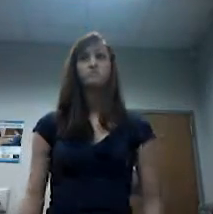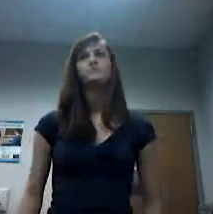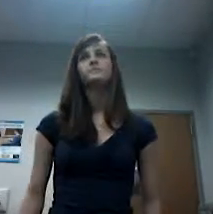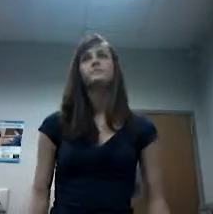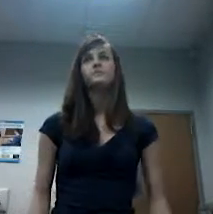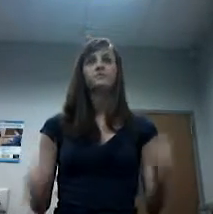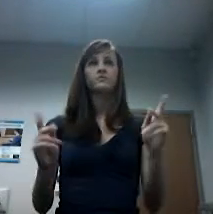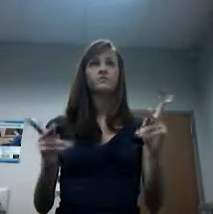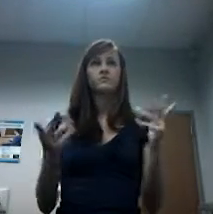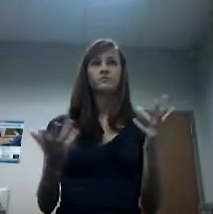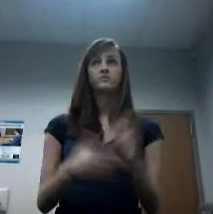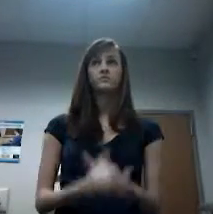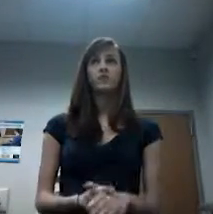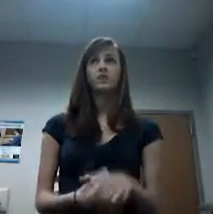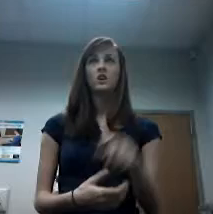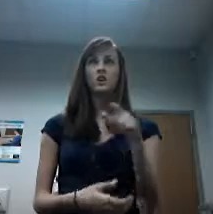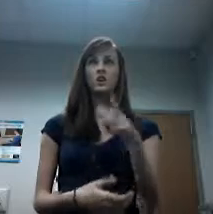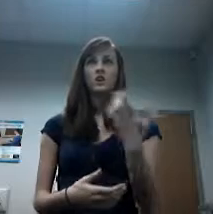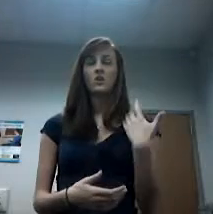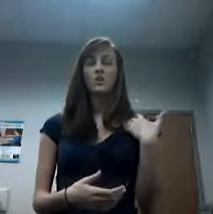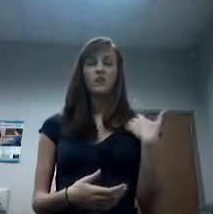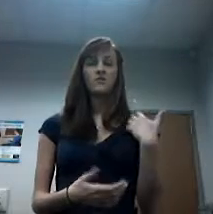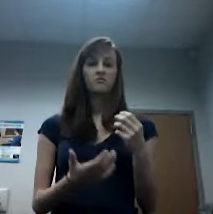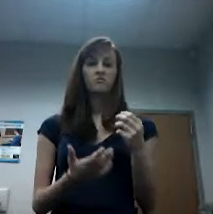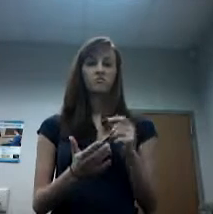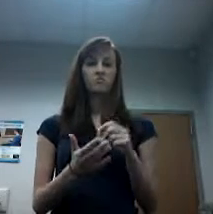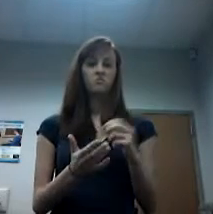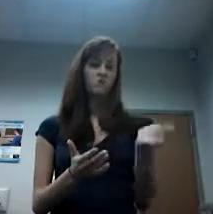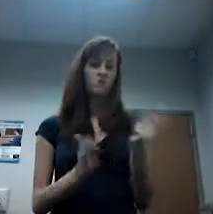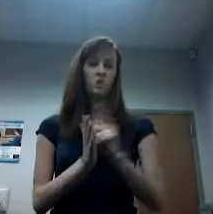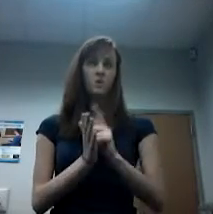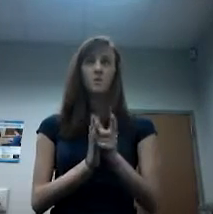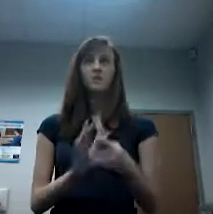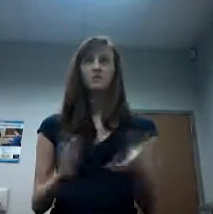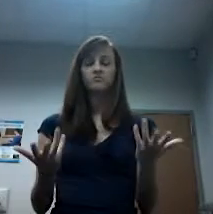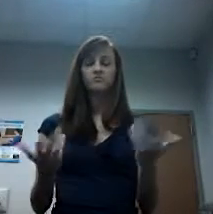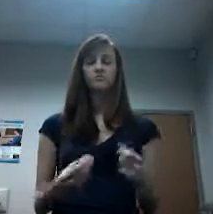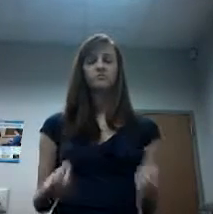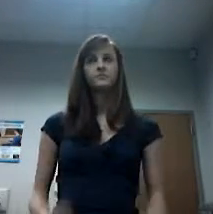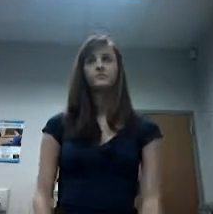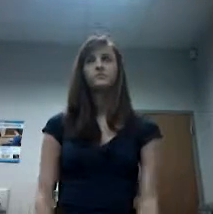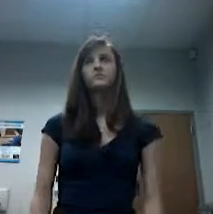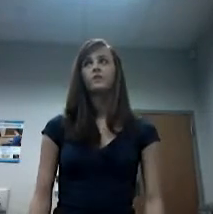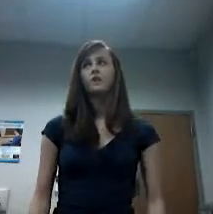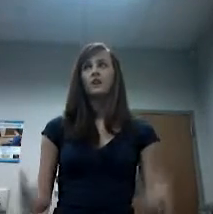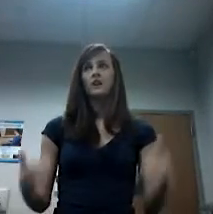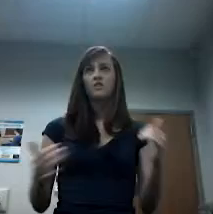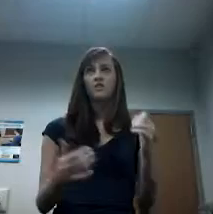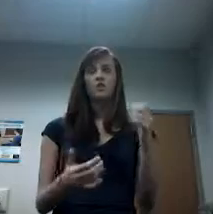read. You have 2 minutes to do that. You've already read 2, you can go on and start 3.